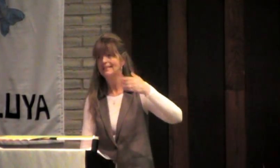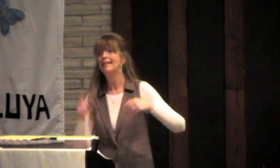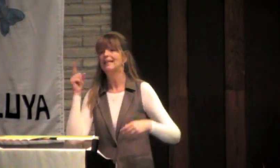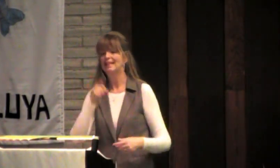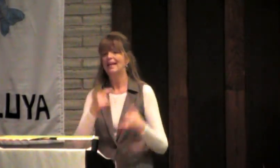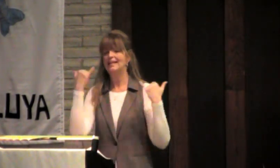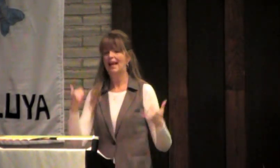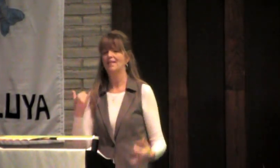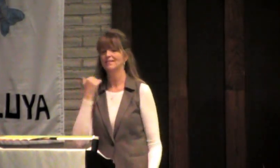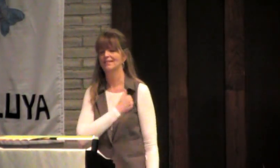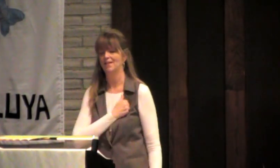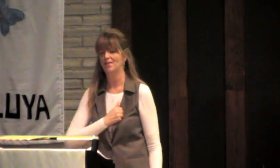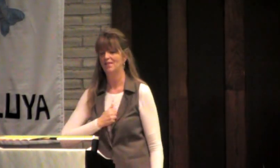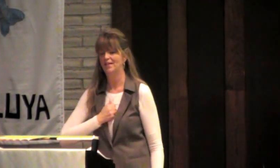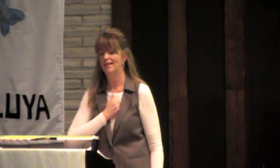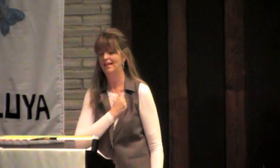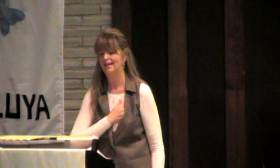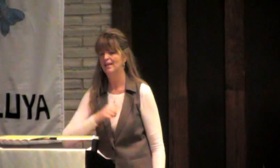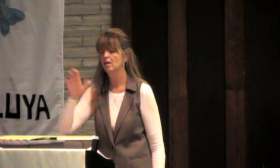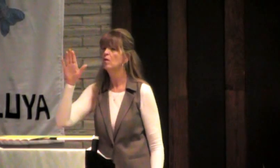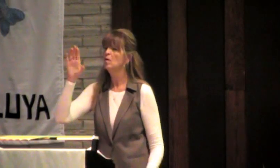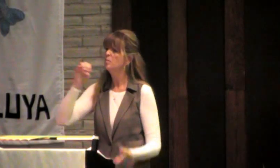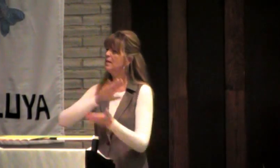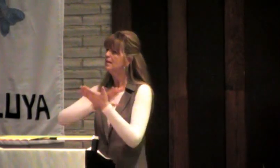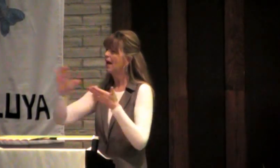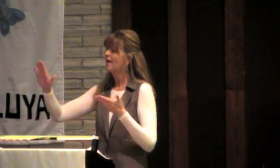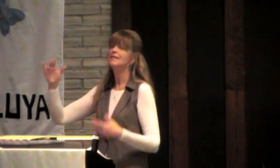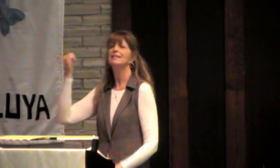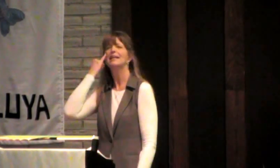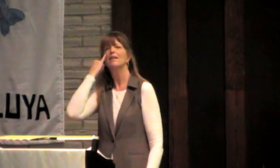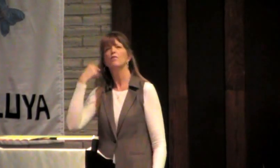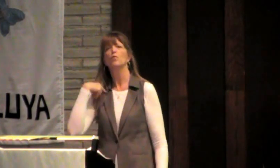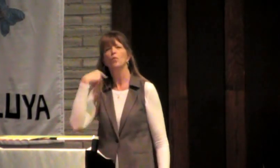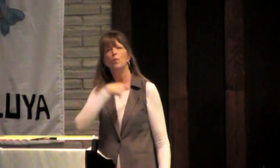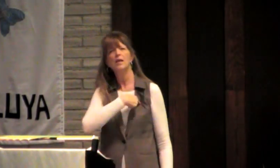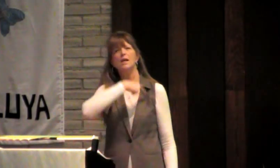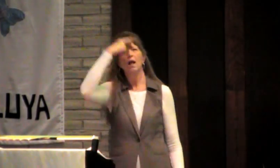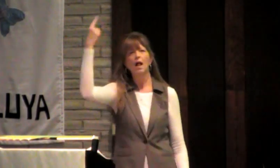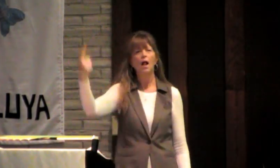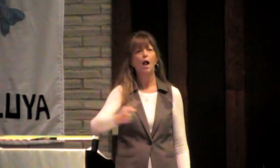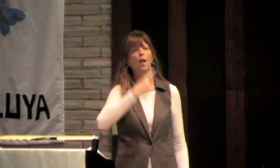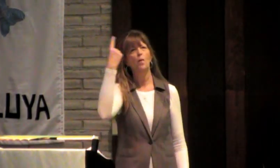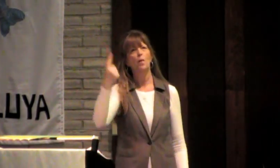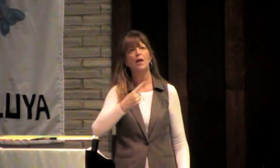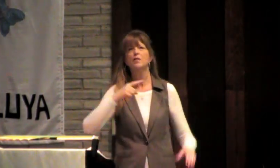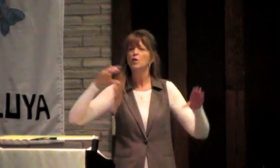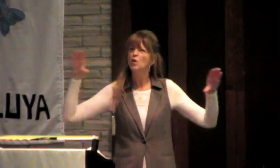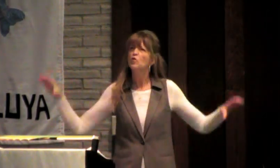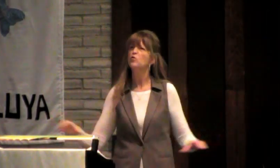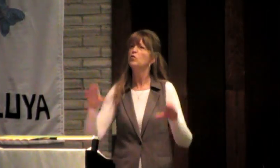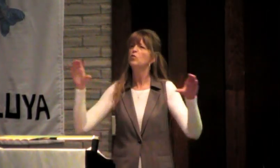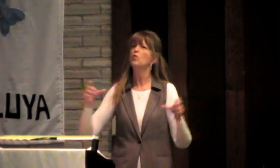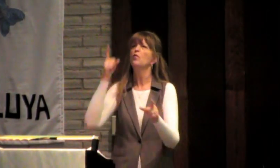consequence. And so now they're sorry. So it would be nice if we would always